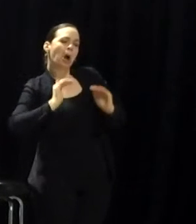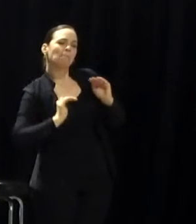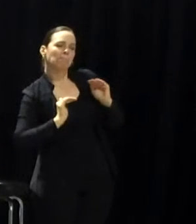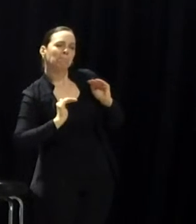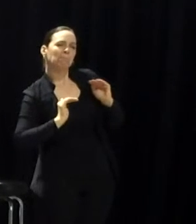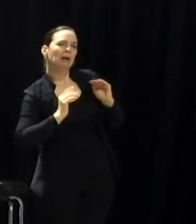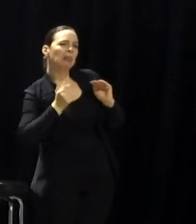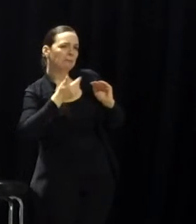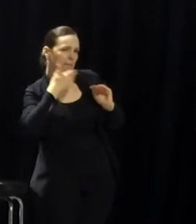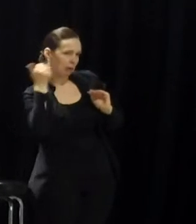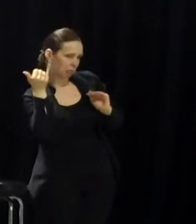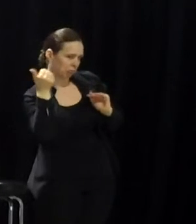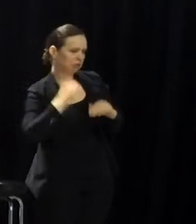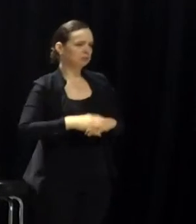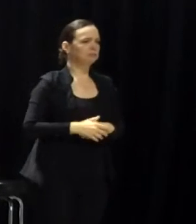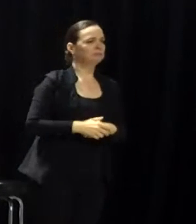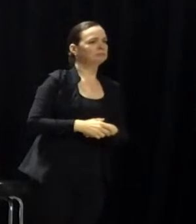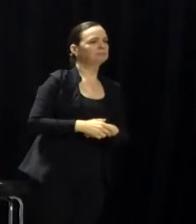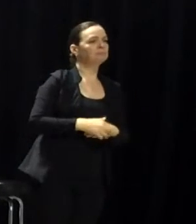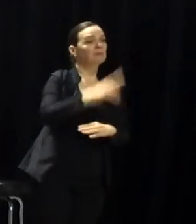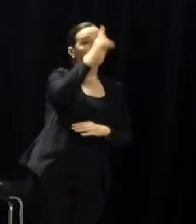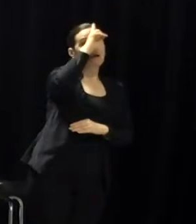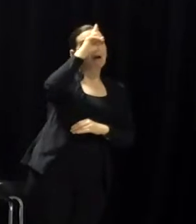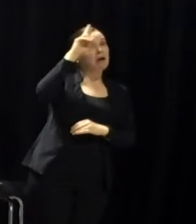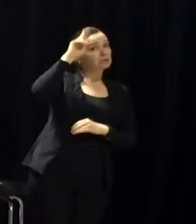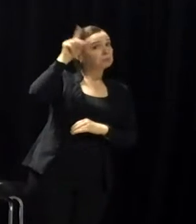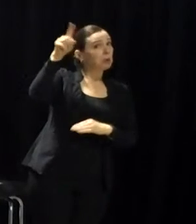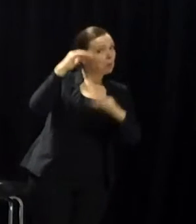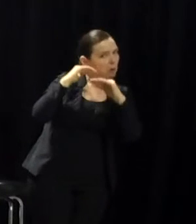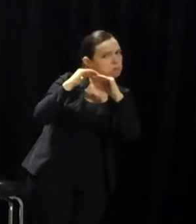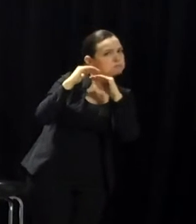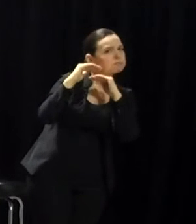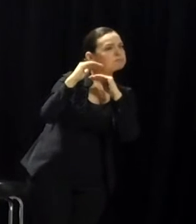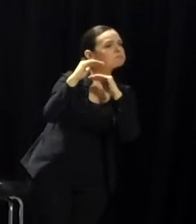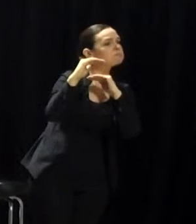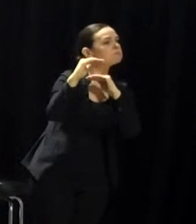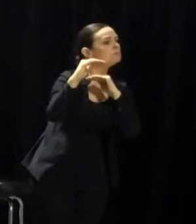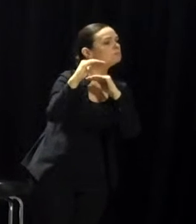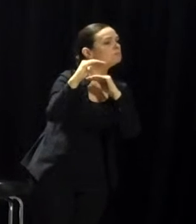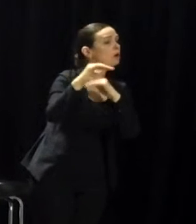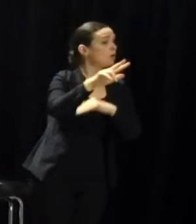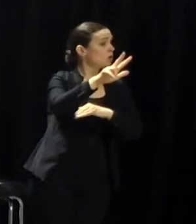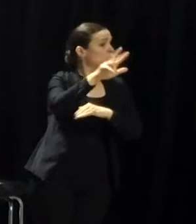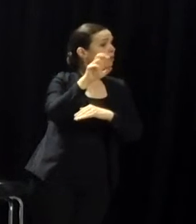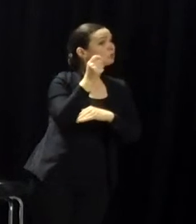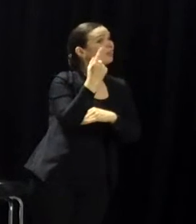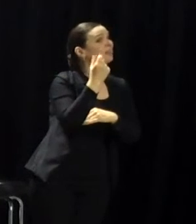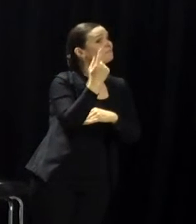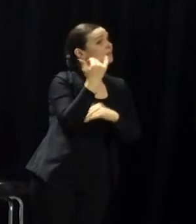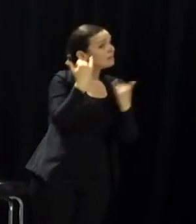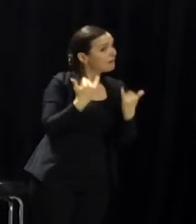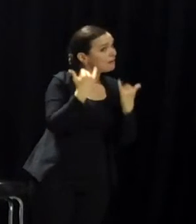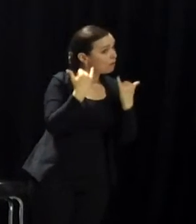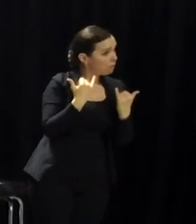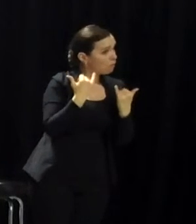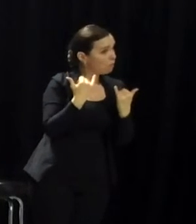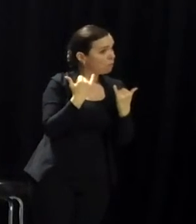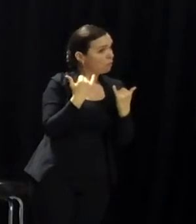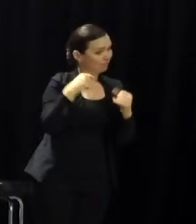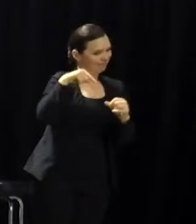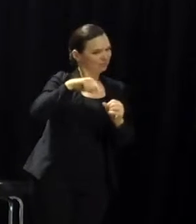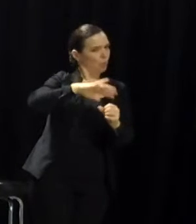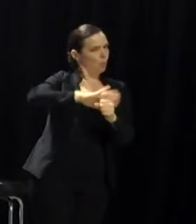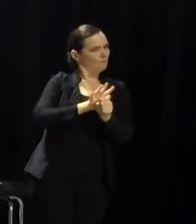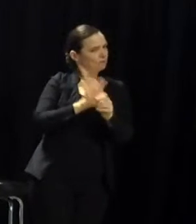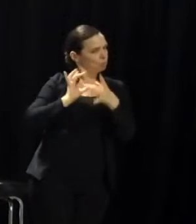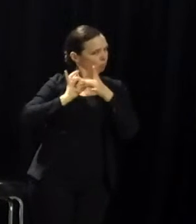from their highs. 311 individuals are in the hospital in Onondaga County related to COVID-19. That's